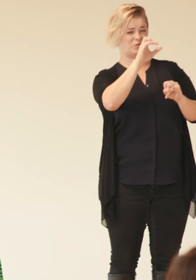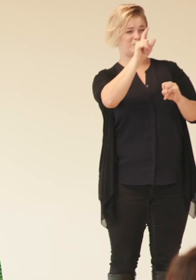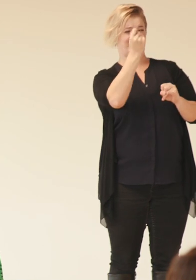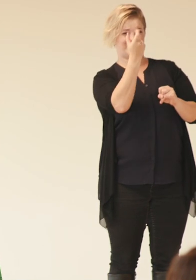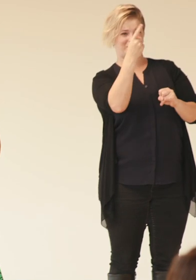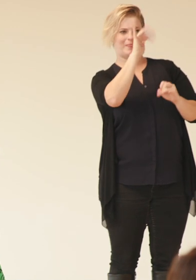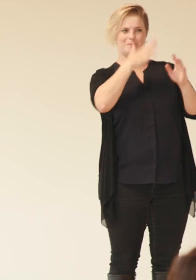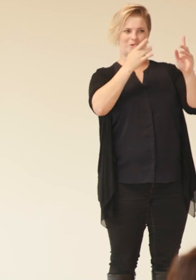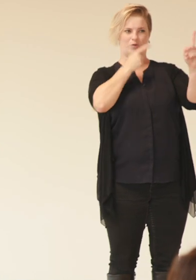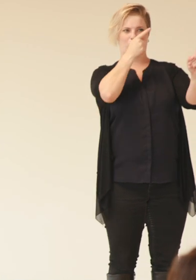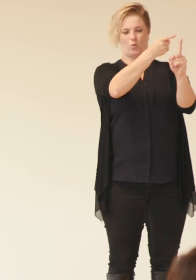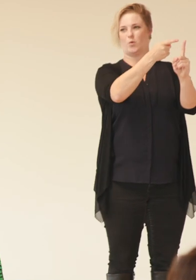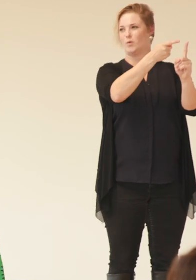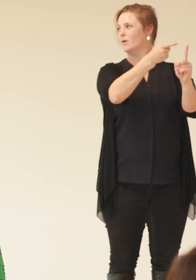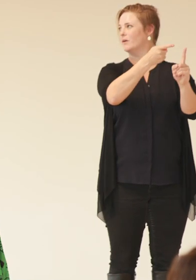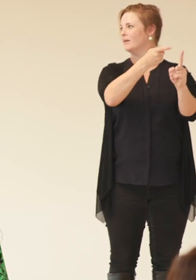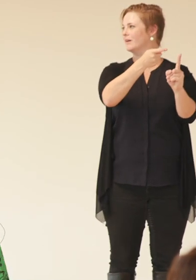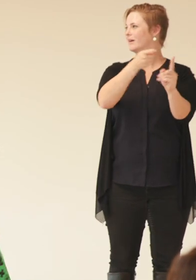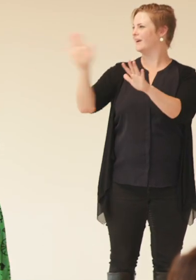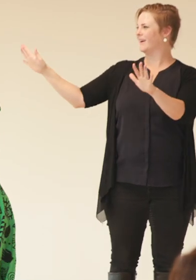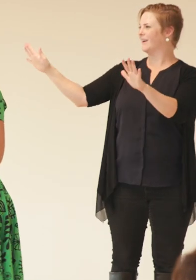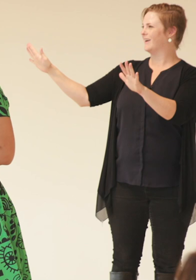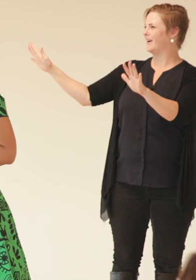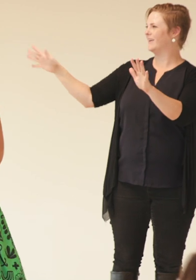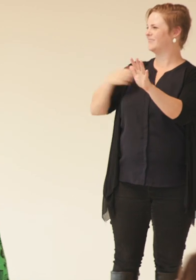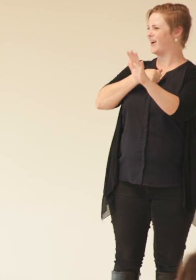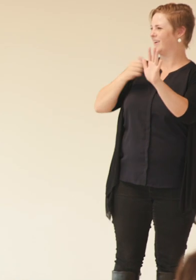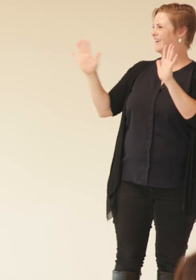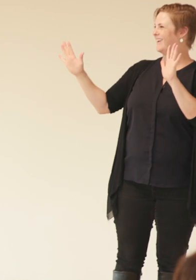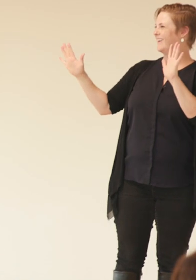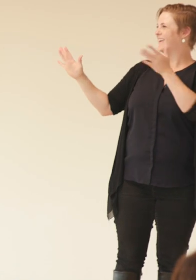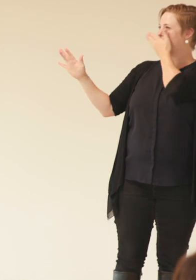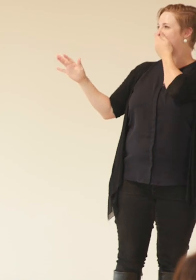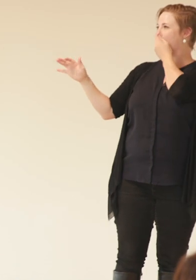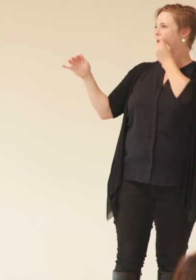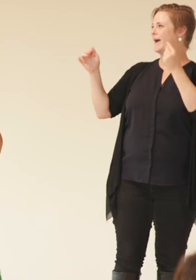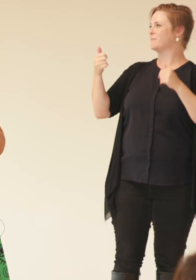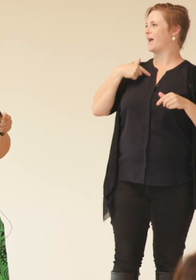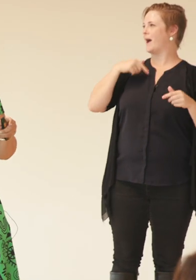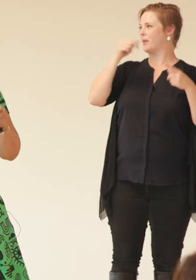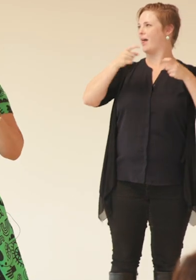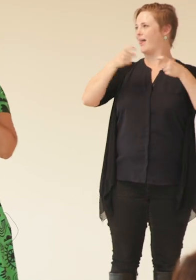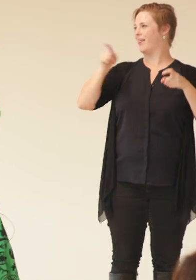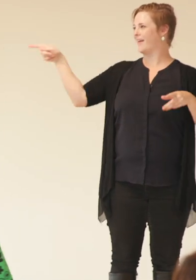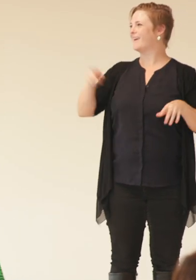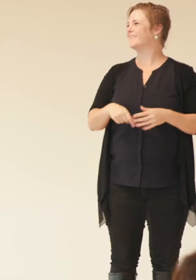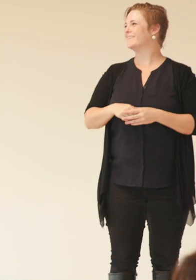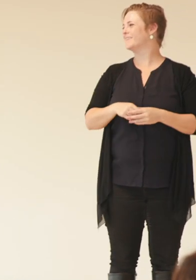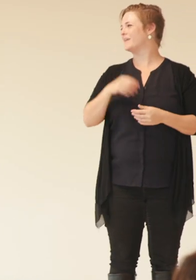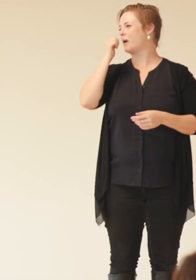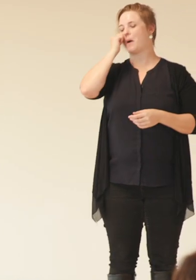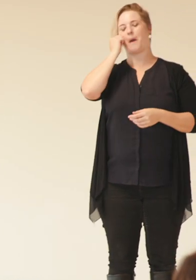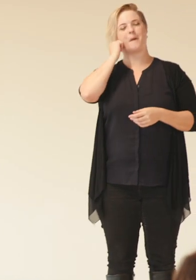this is not, I'm not piloting this, like this is not, I'm not driving this thing. But funny, like